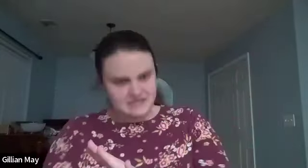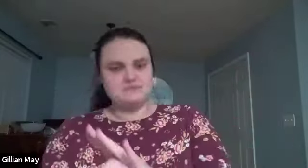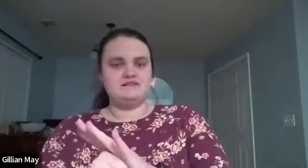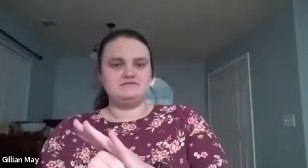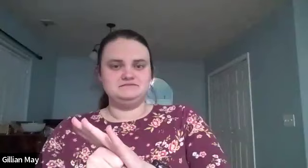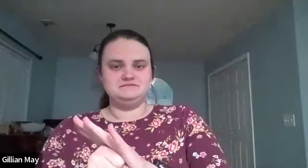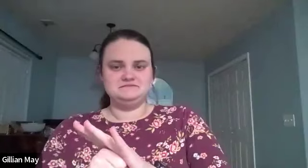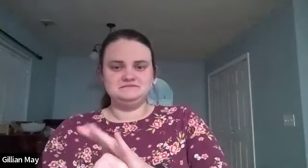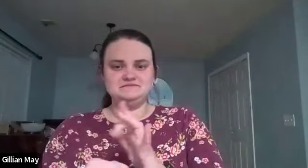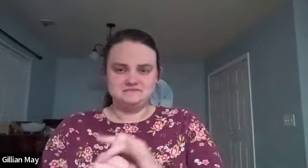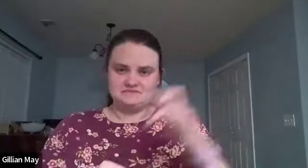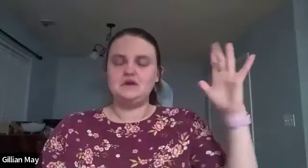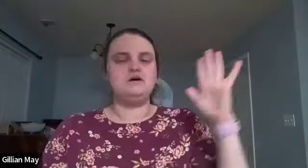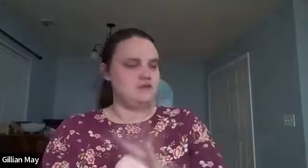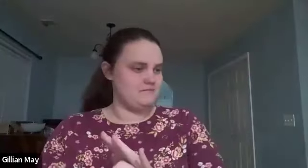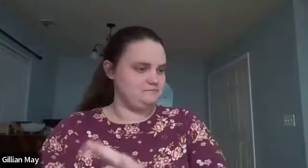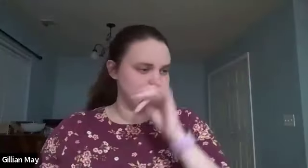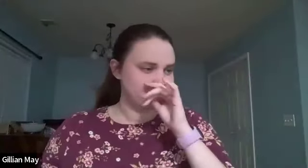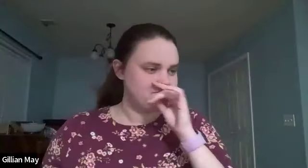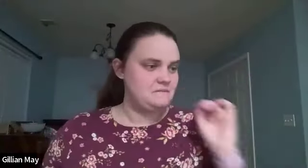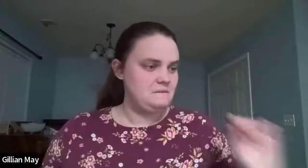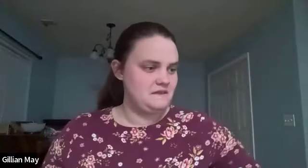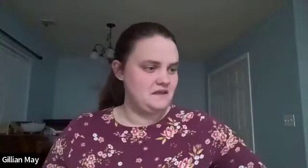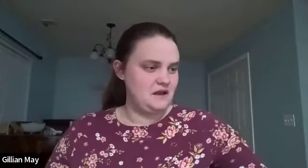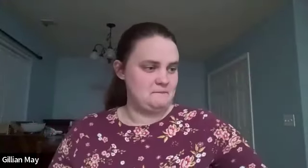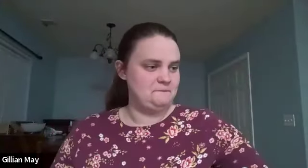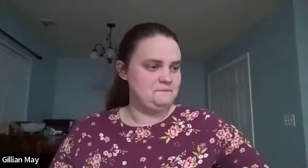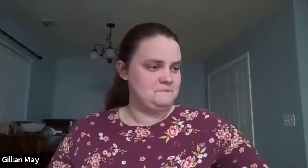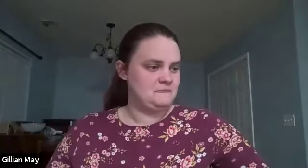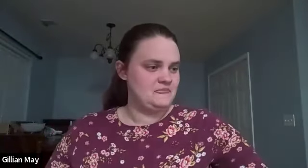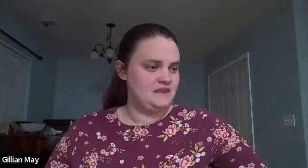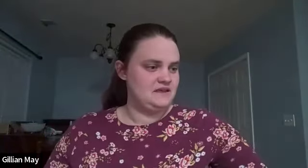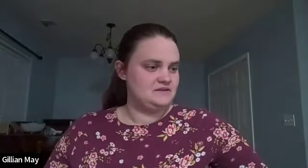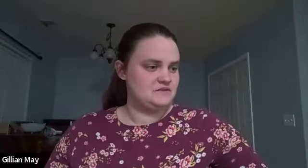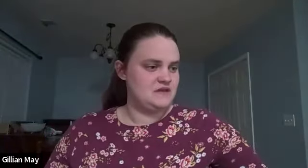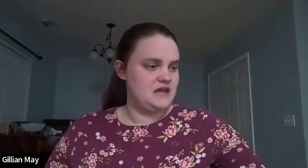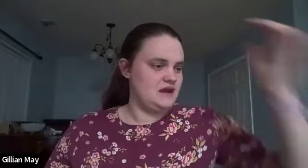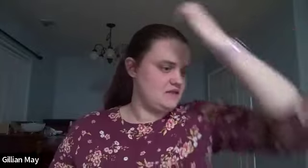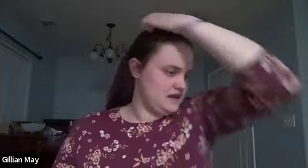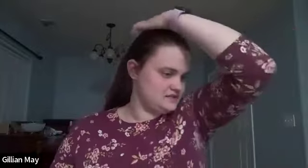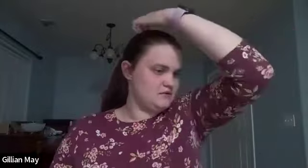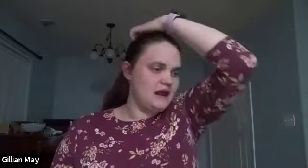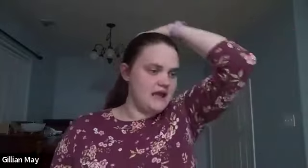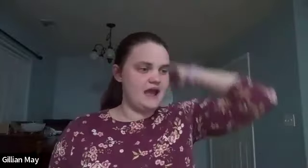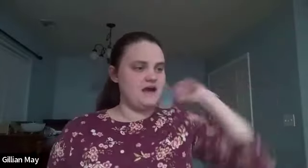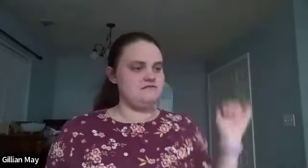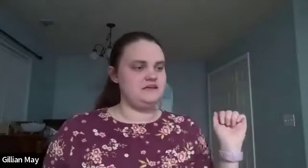Slam down. Oh yeah. Okay. So then the next one I have